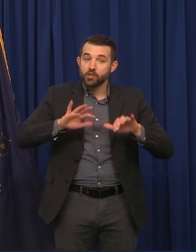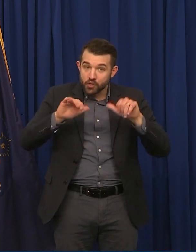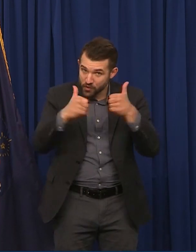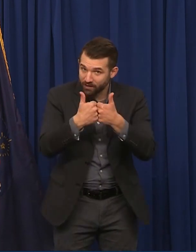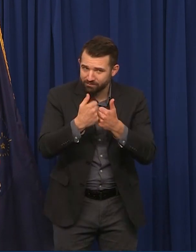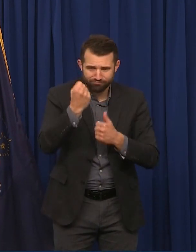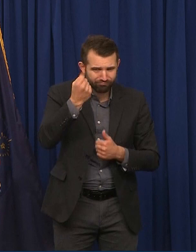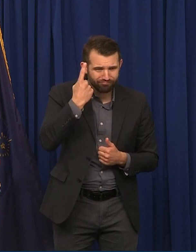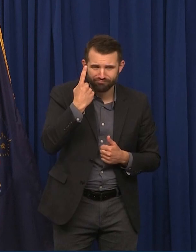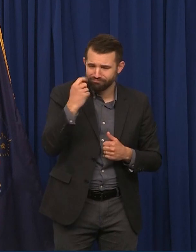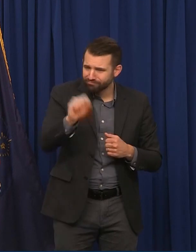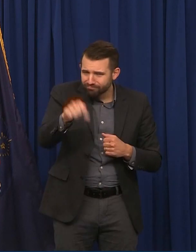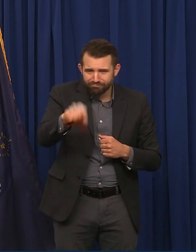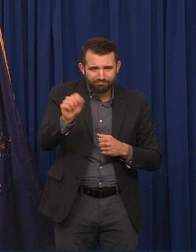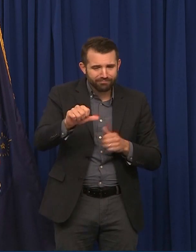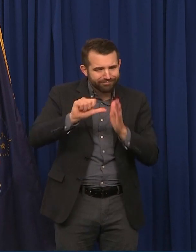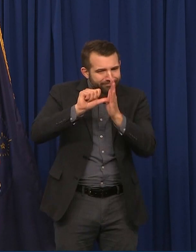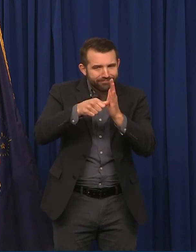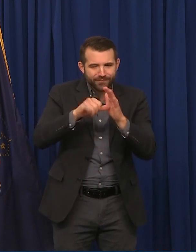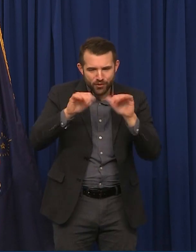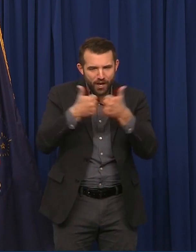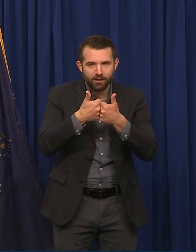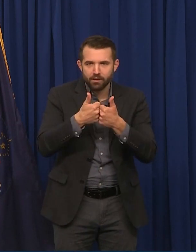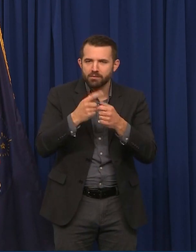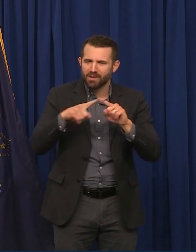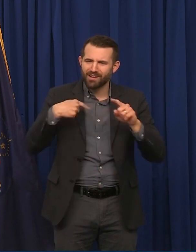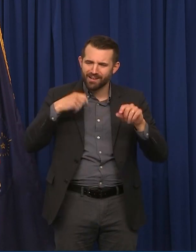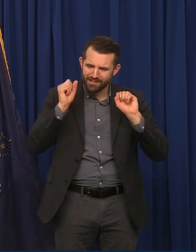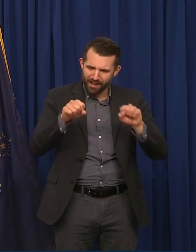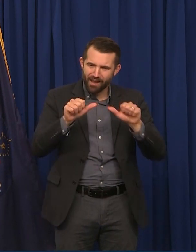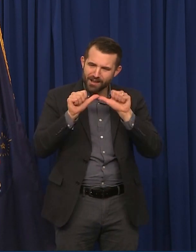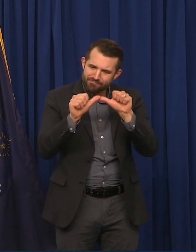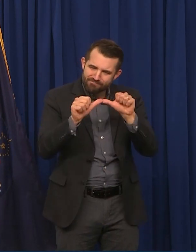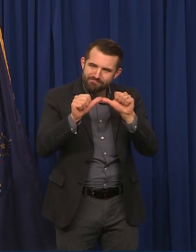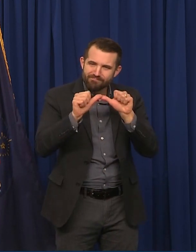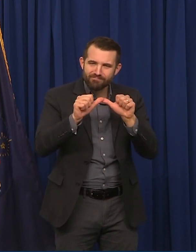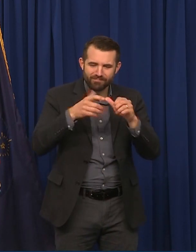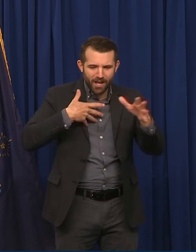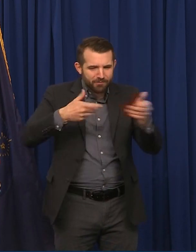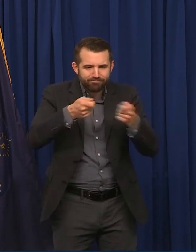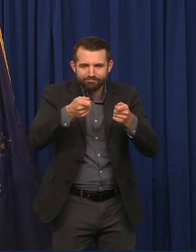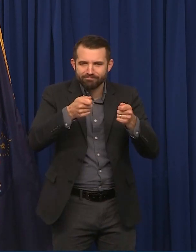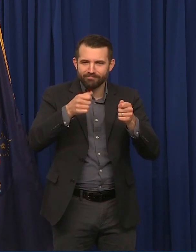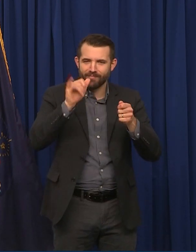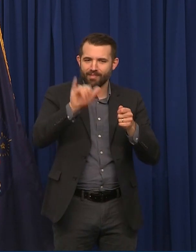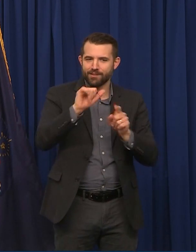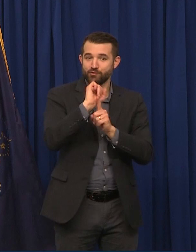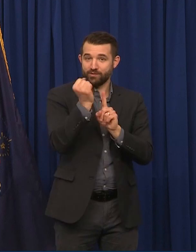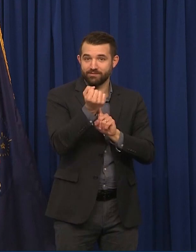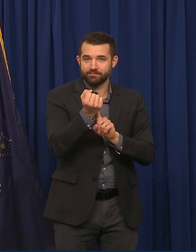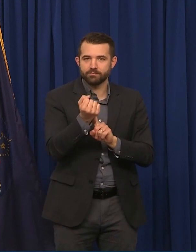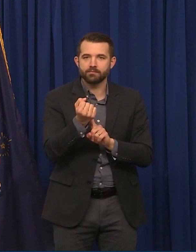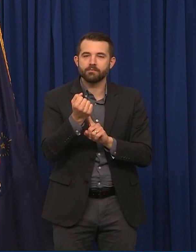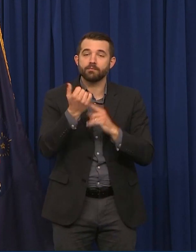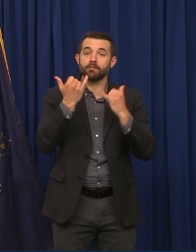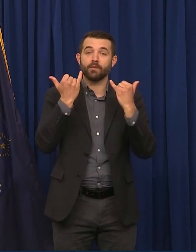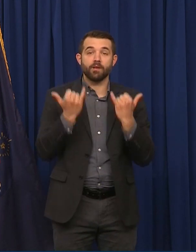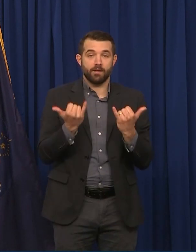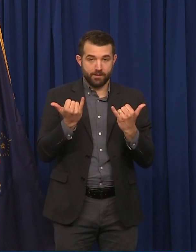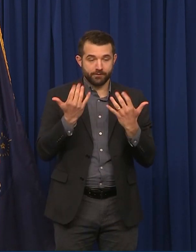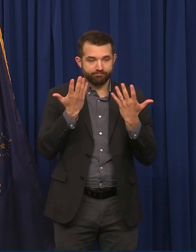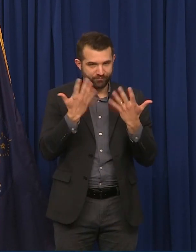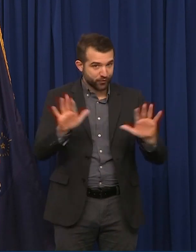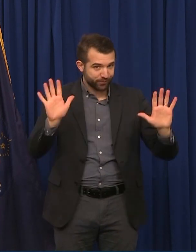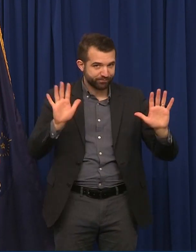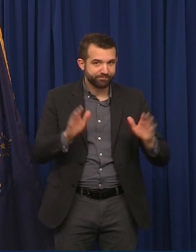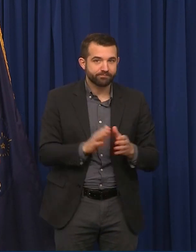take control of the situation. So with that, I'd like to turn to some questions. And again, we're doing all questions